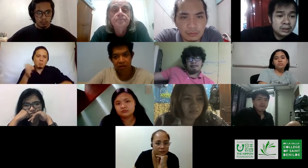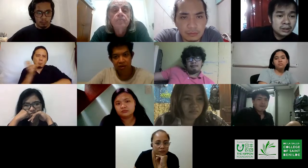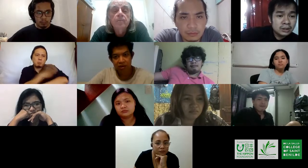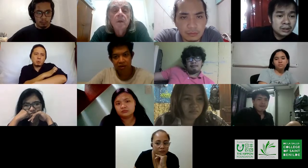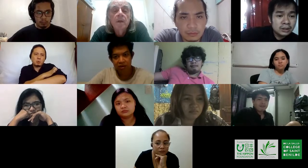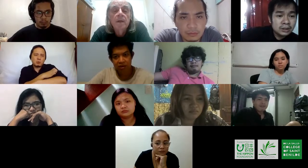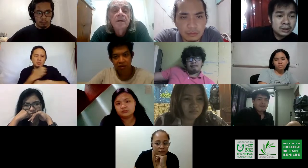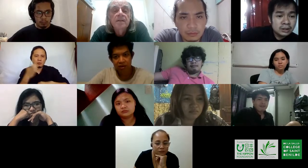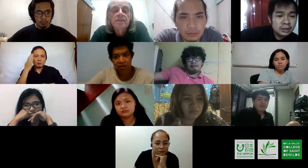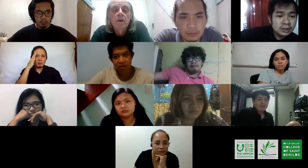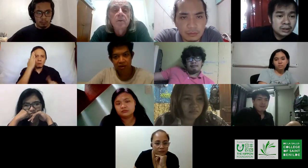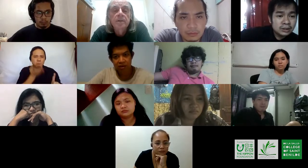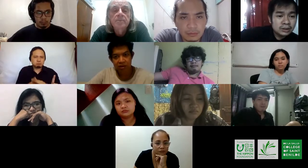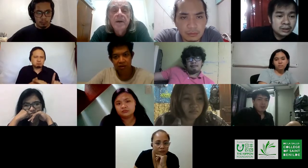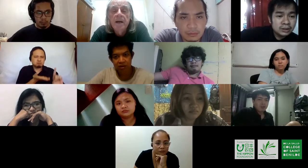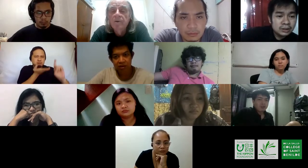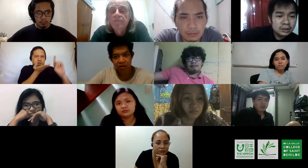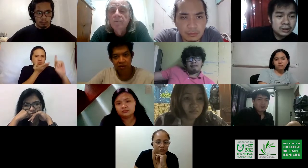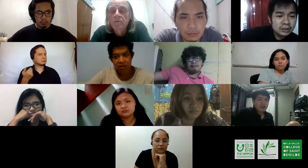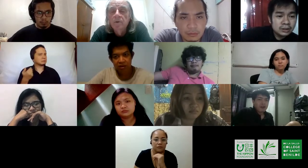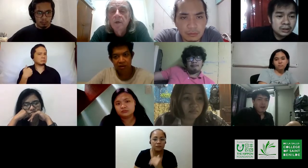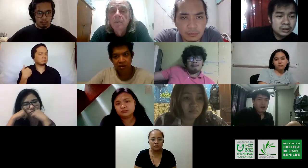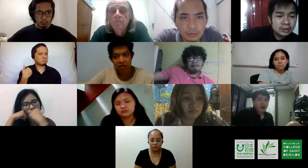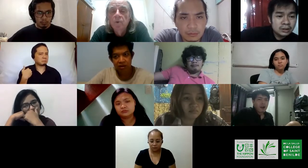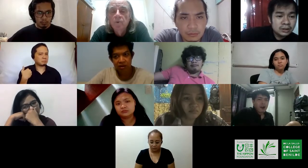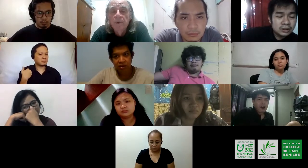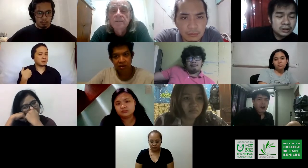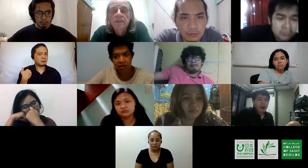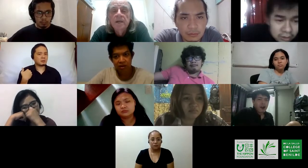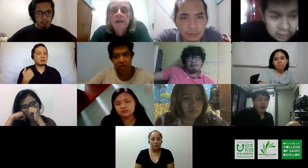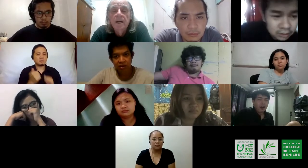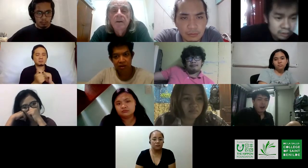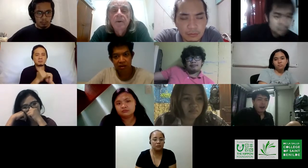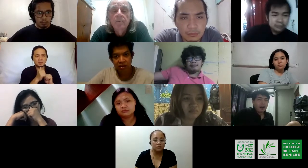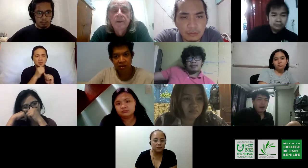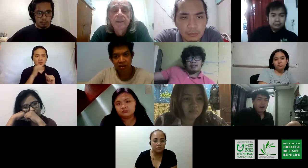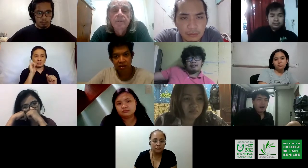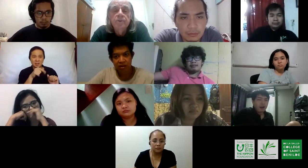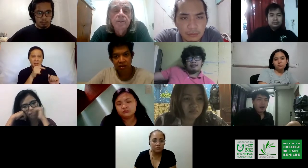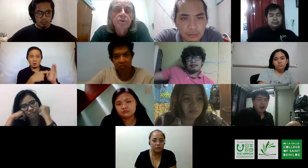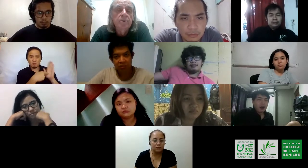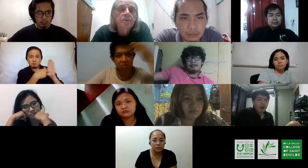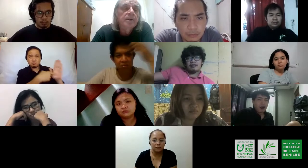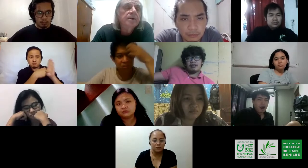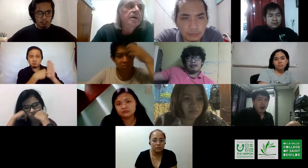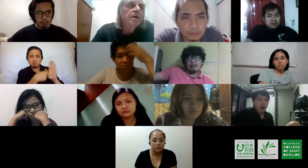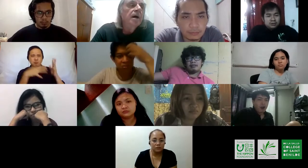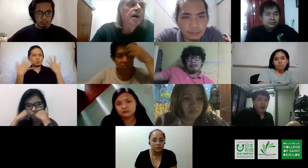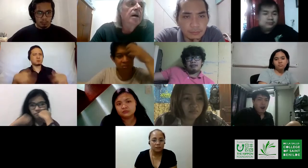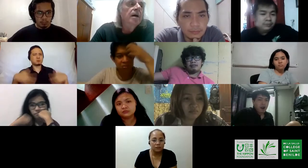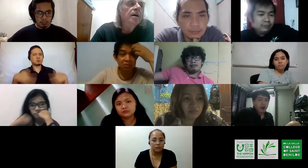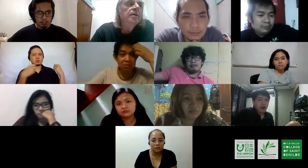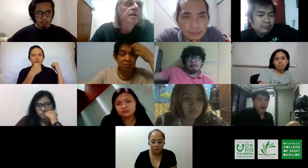way. So it's a powerful movement, but we need to interpret it